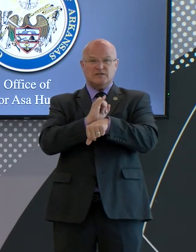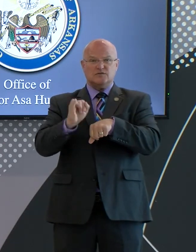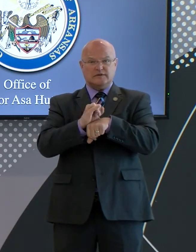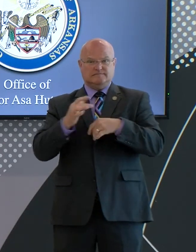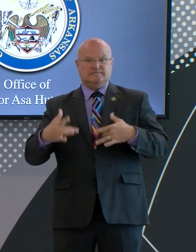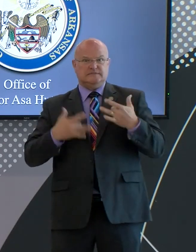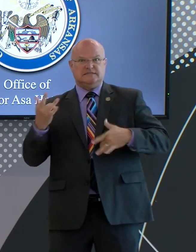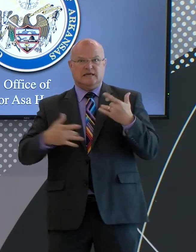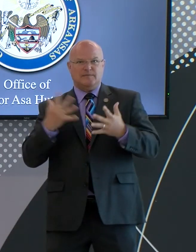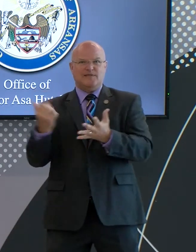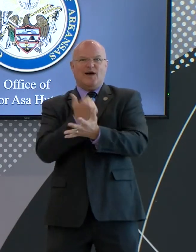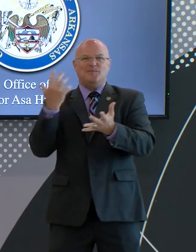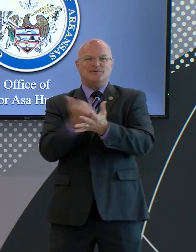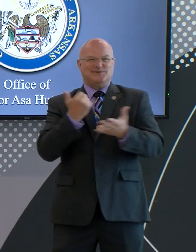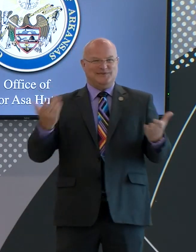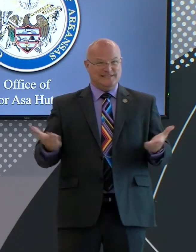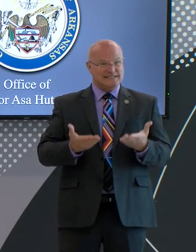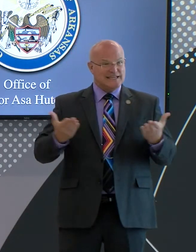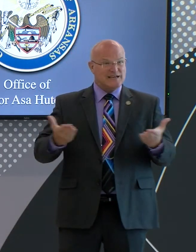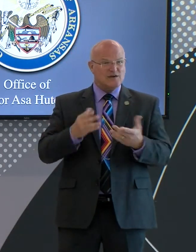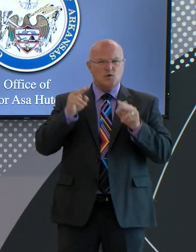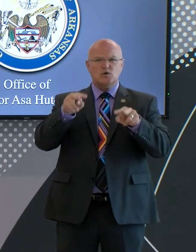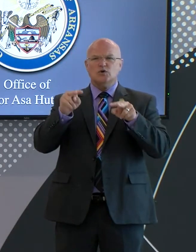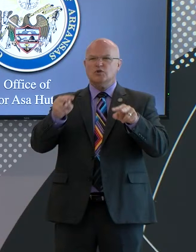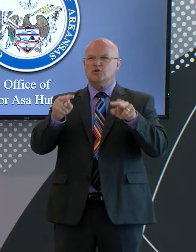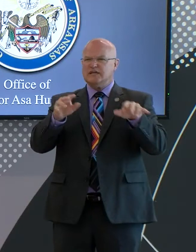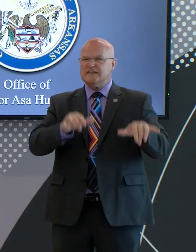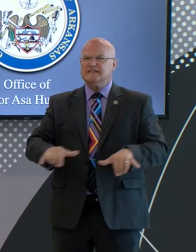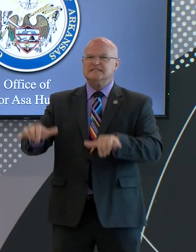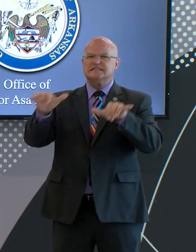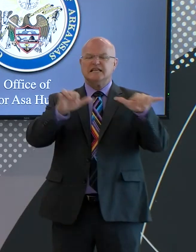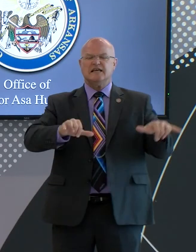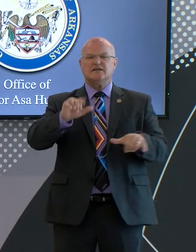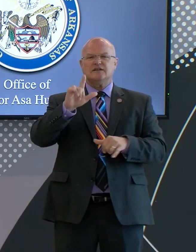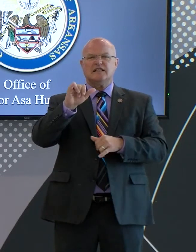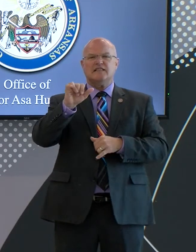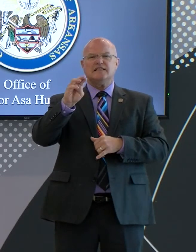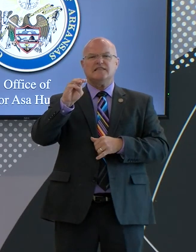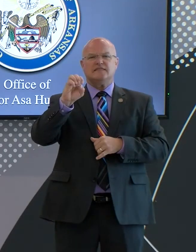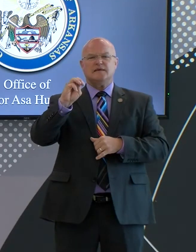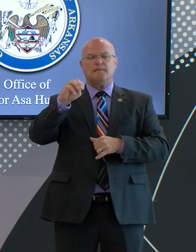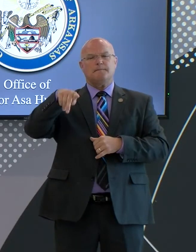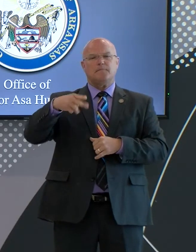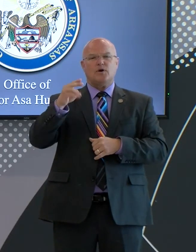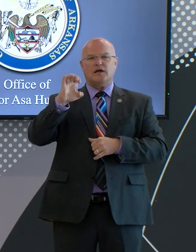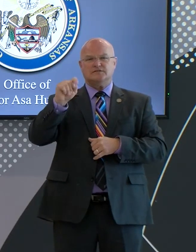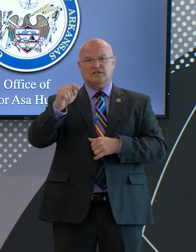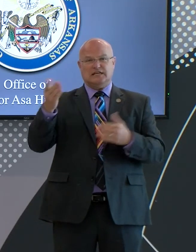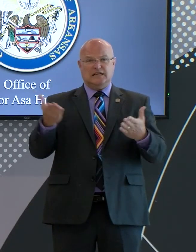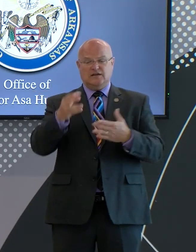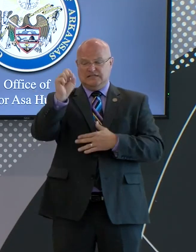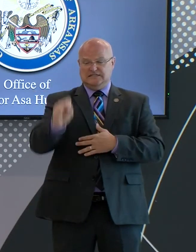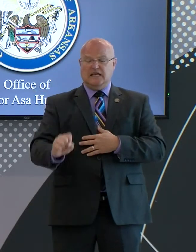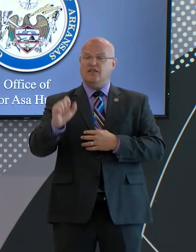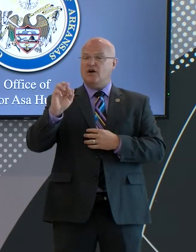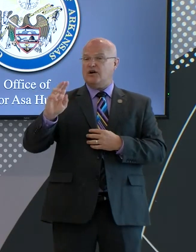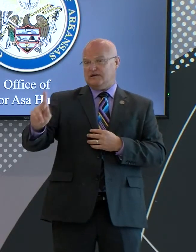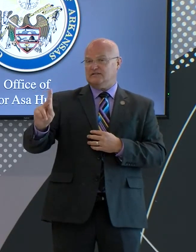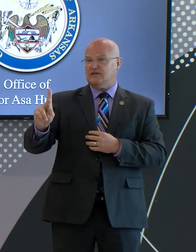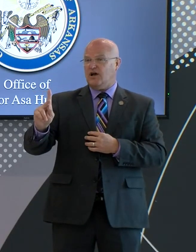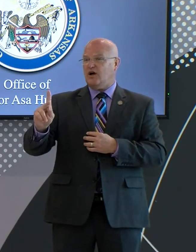excited about their opportunities here. When you look at the Standard Lithium project here in South